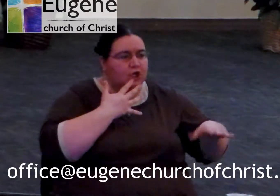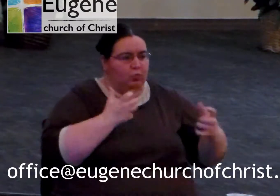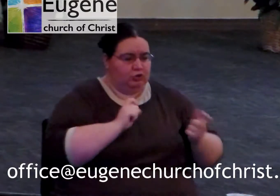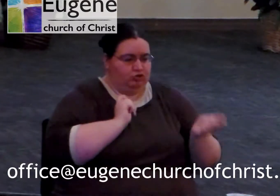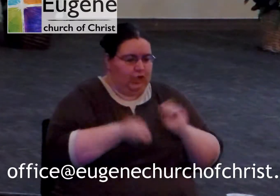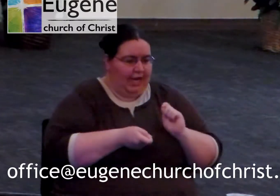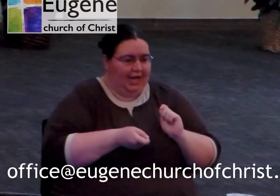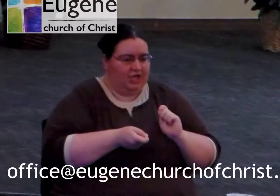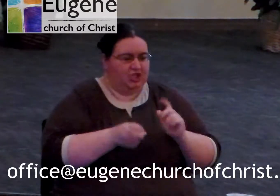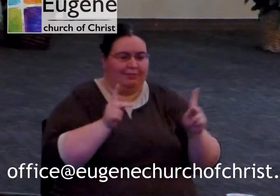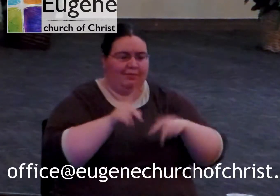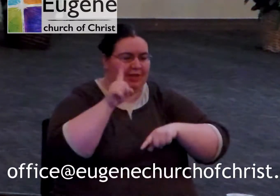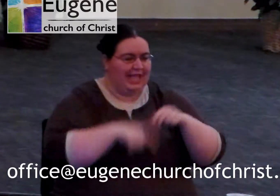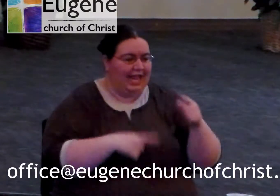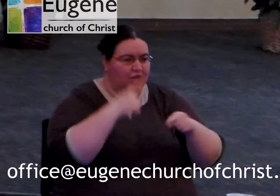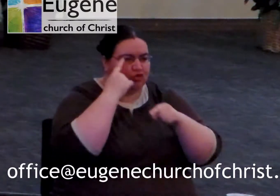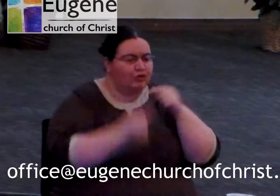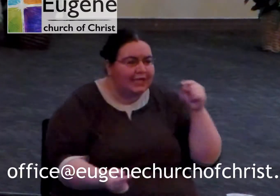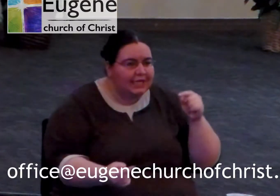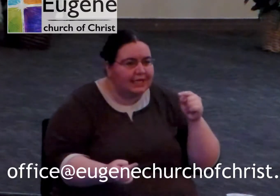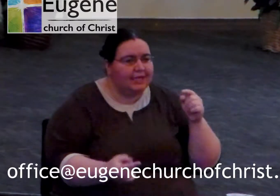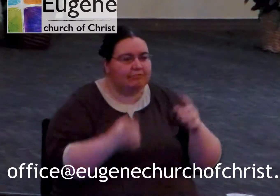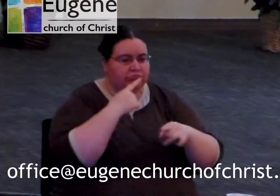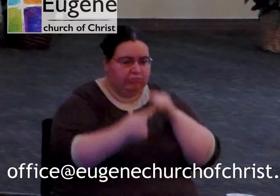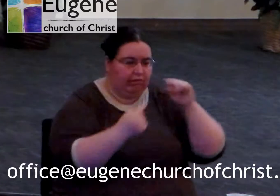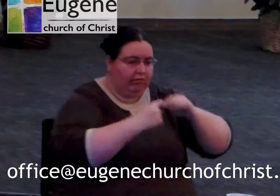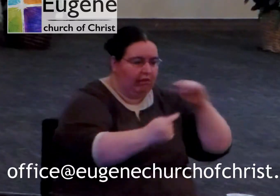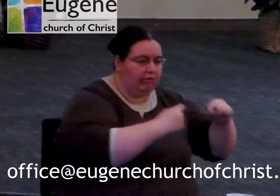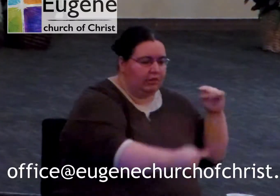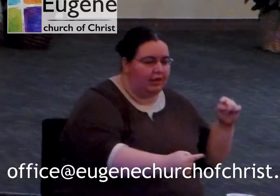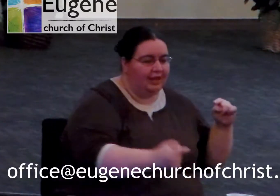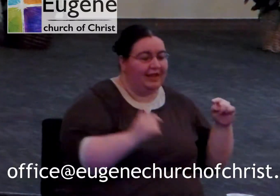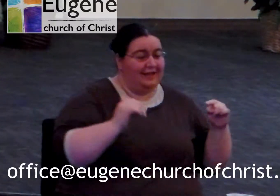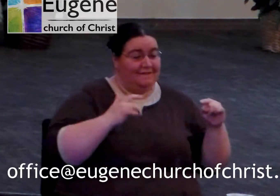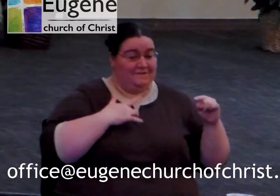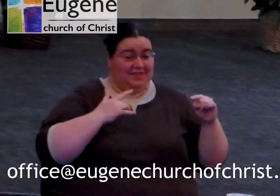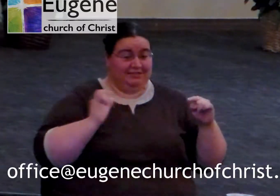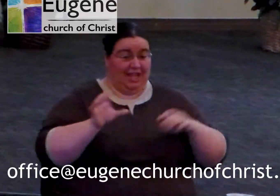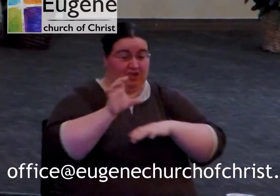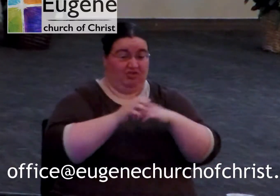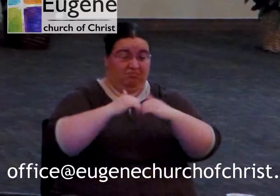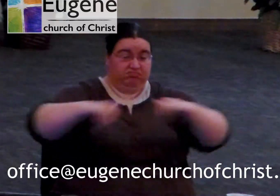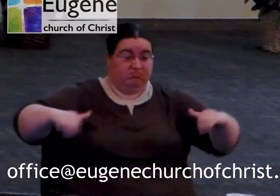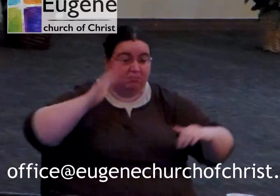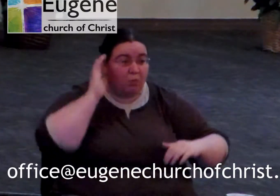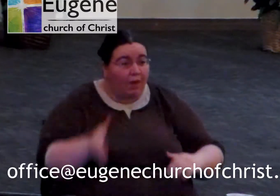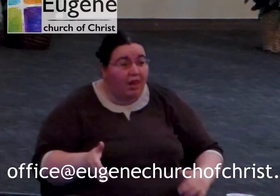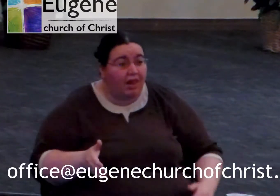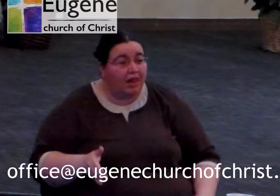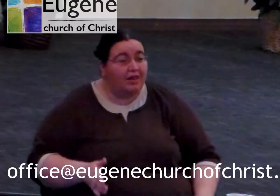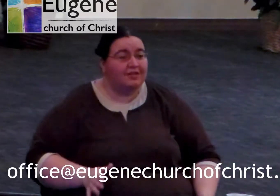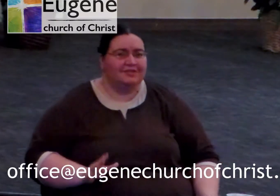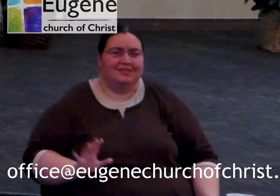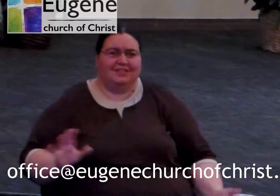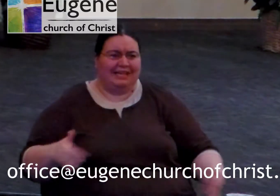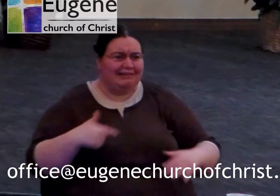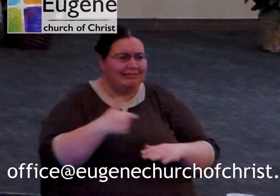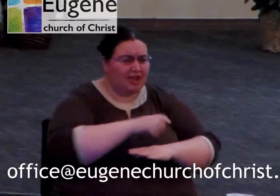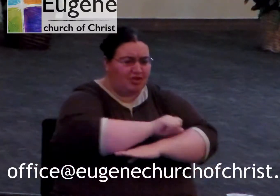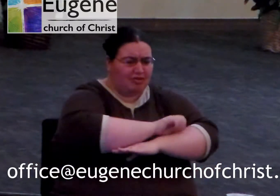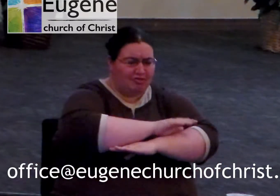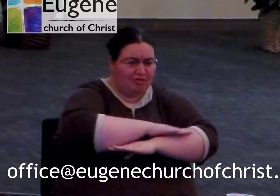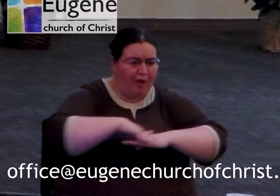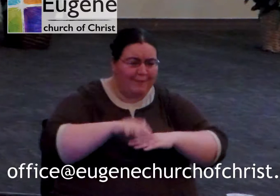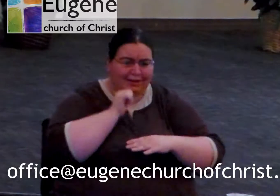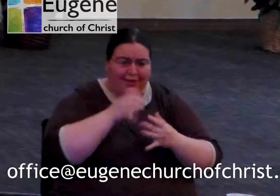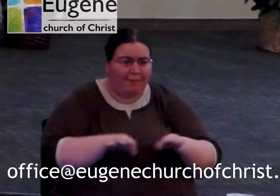The carpet's old. It needs to be changed. Let's change the carpet. But people are focused on the cones instead of focusing on the end. I